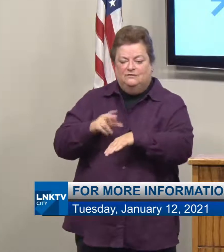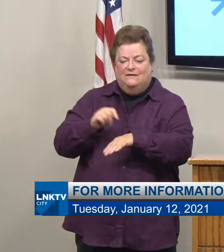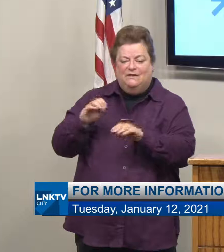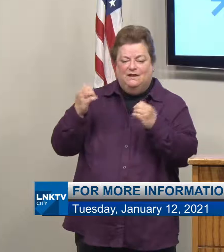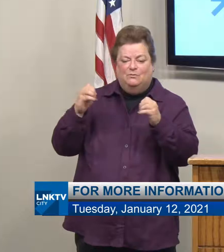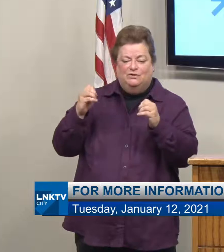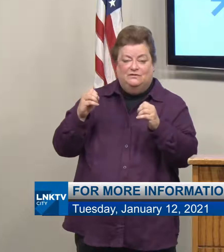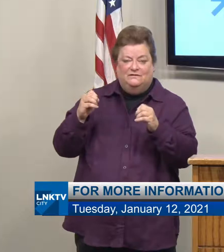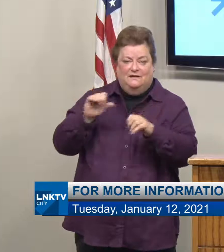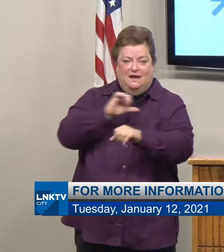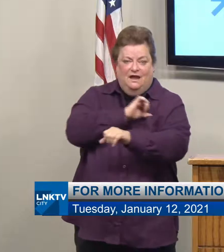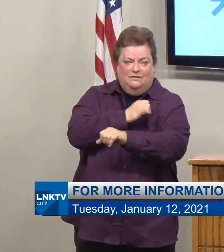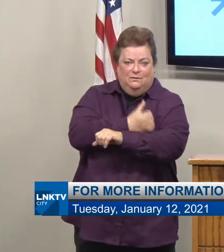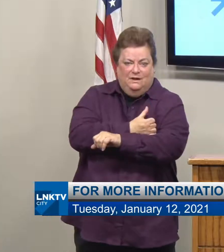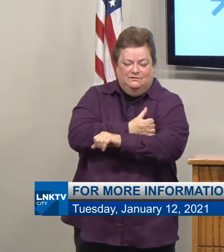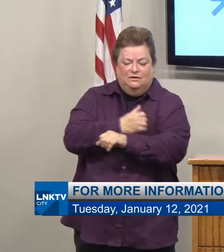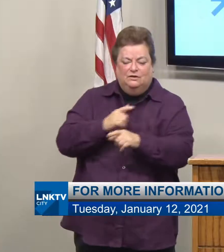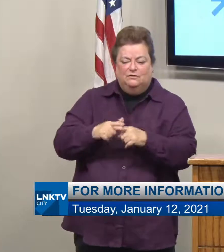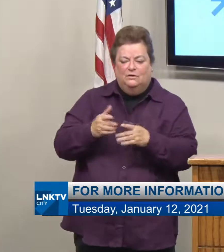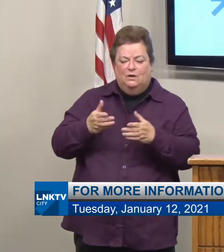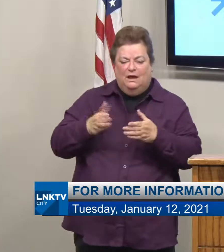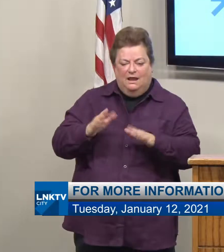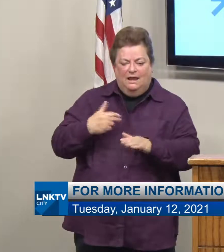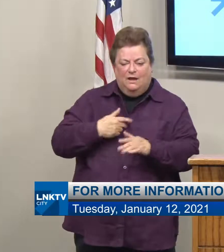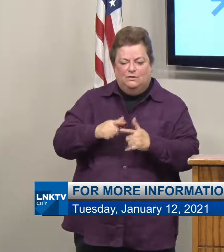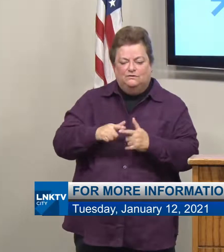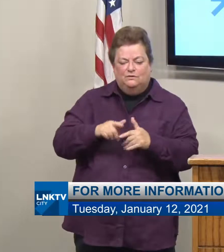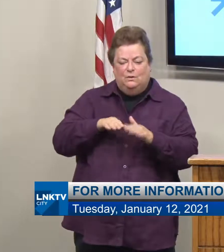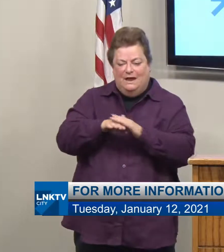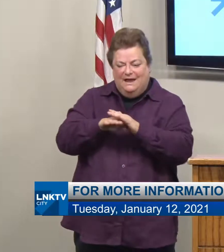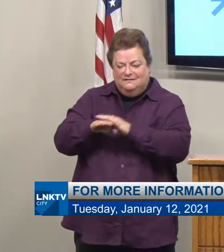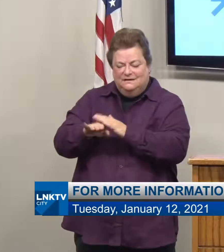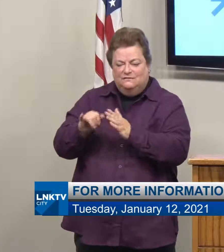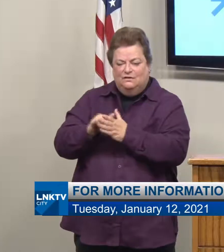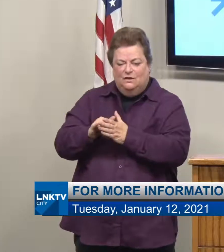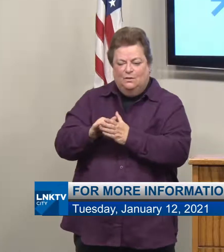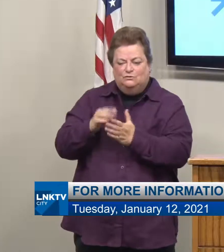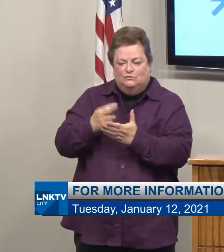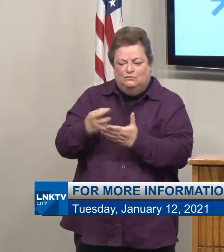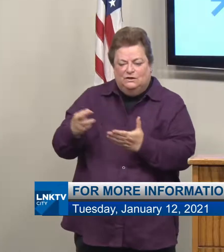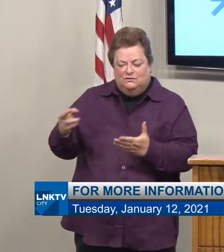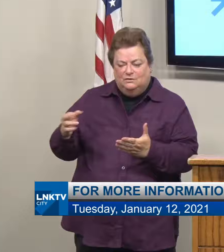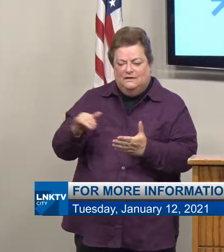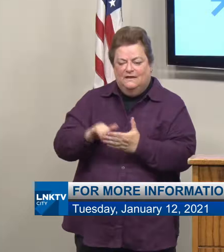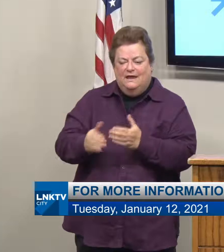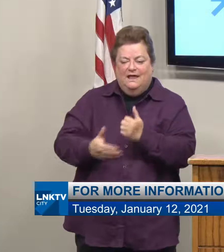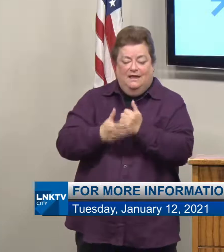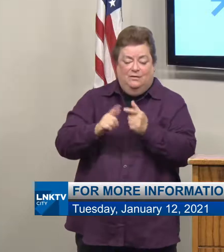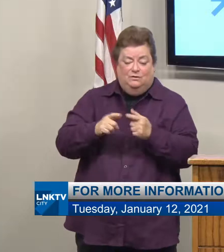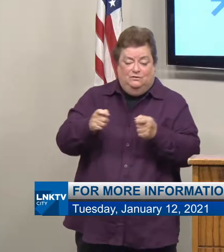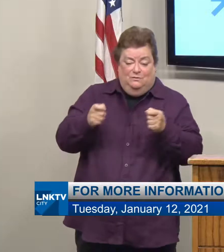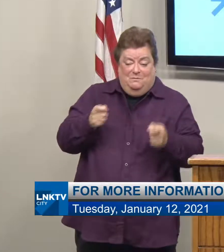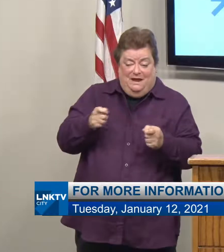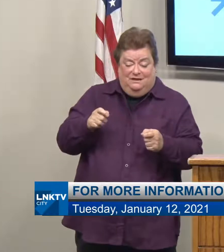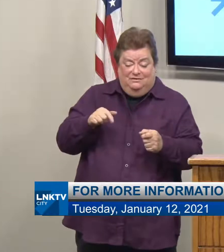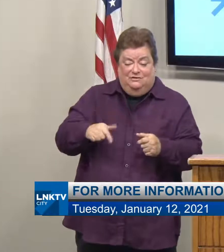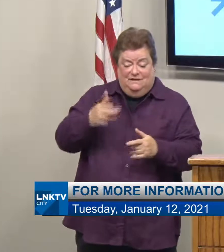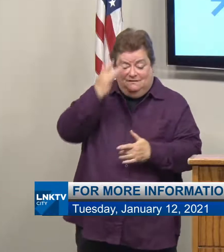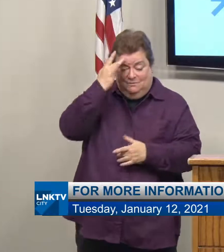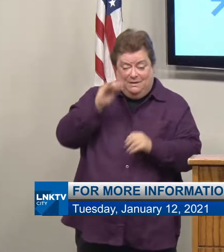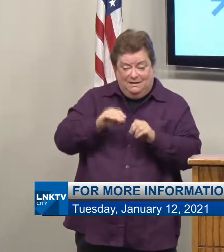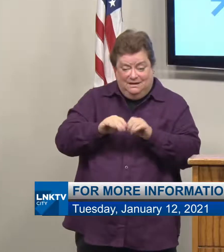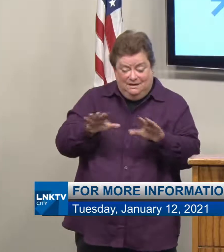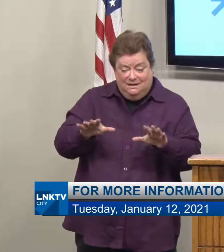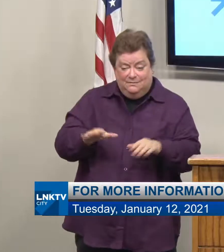authorization is to allow us to access really vital resources that help us manage the pandemic and support our community. I think the majority of the